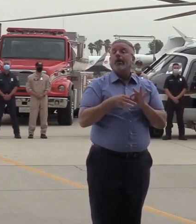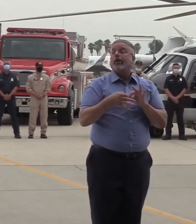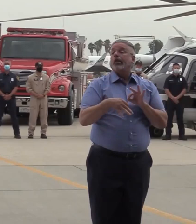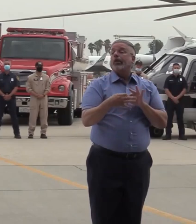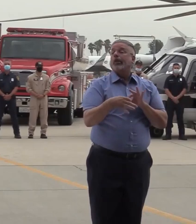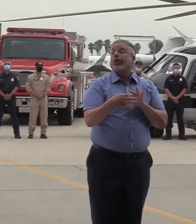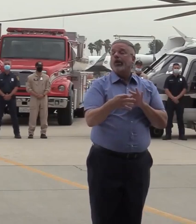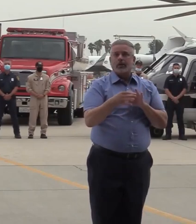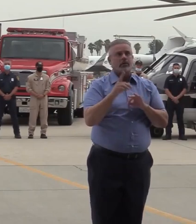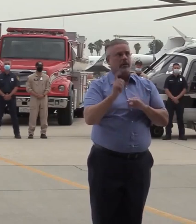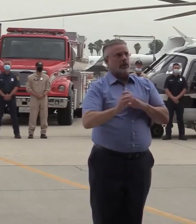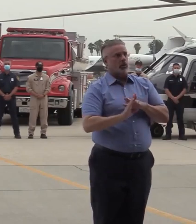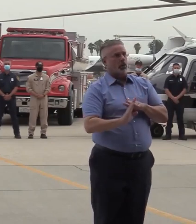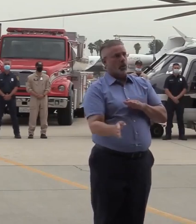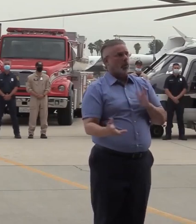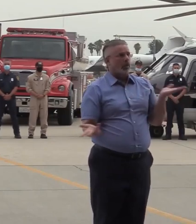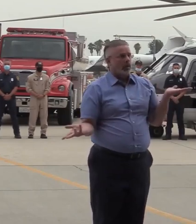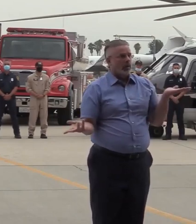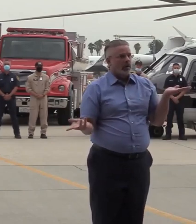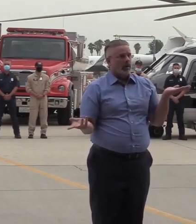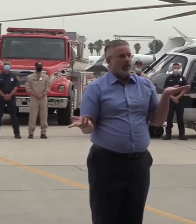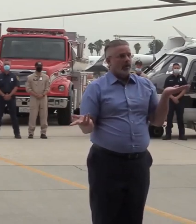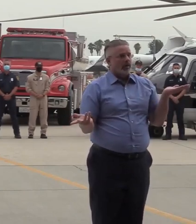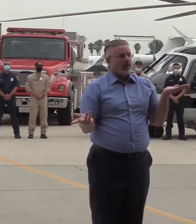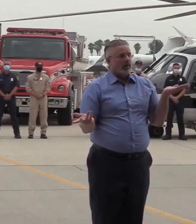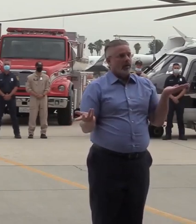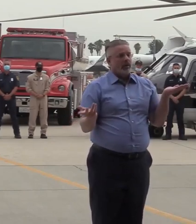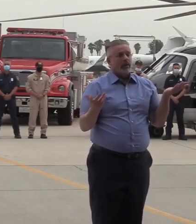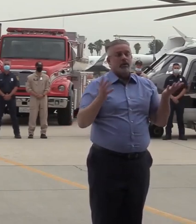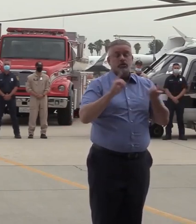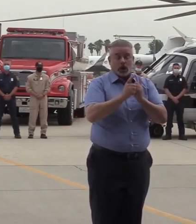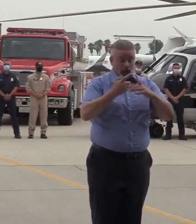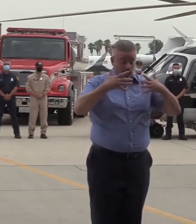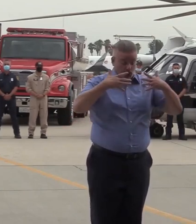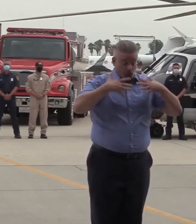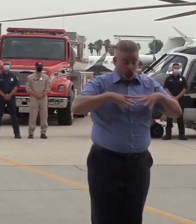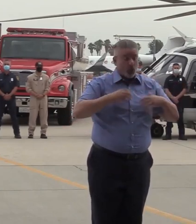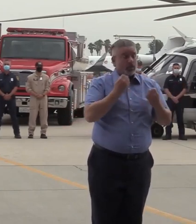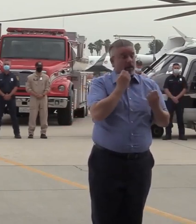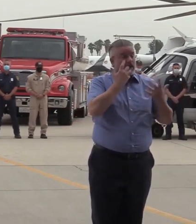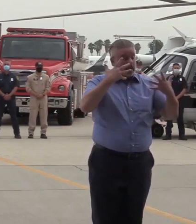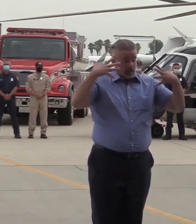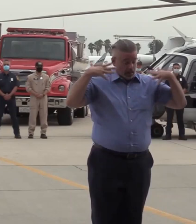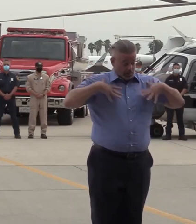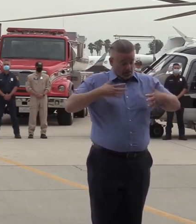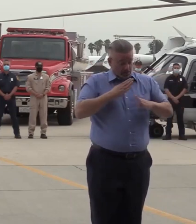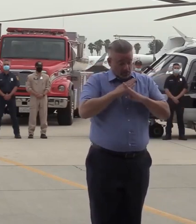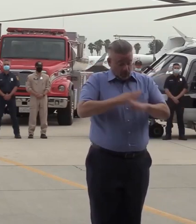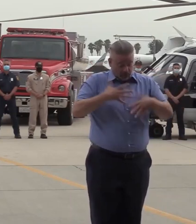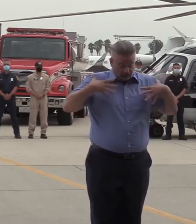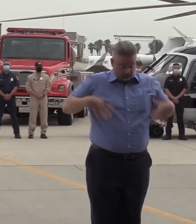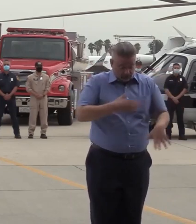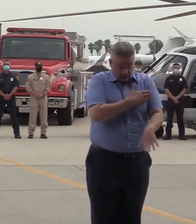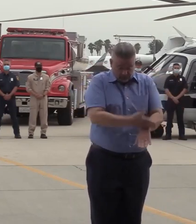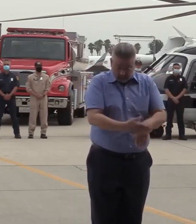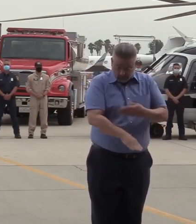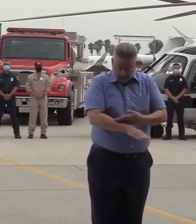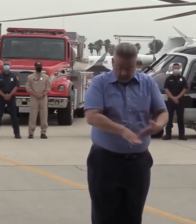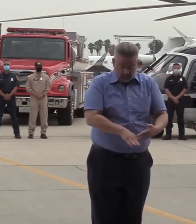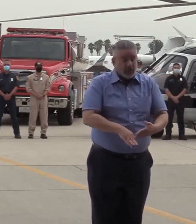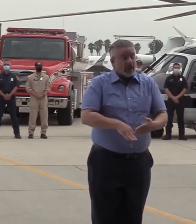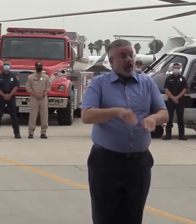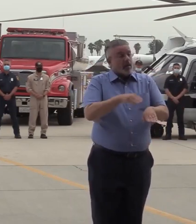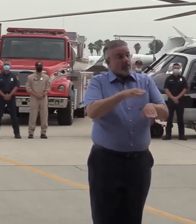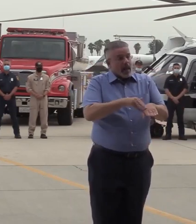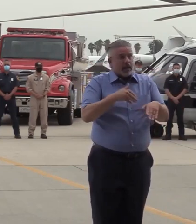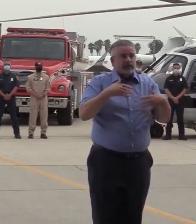You need to go. Change into clothing that will protect you against heat and flying embers. Load your family, your pets, your bags, and